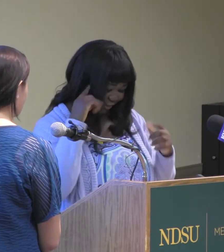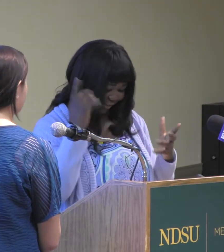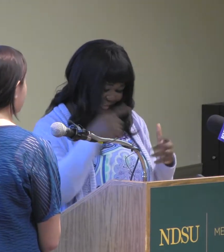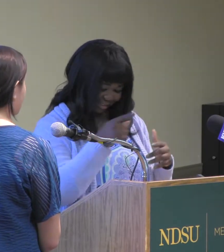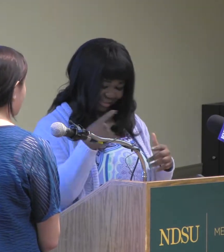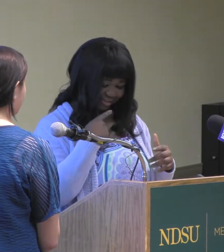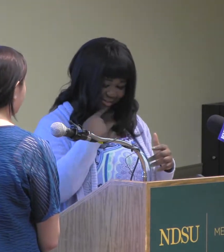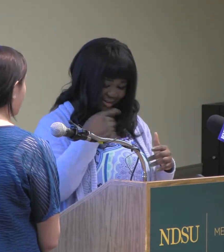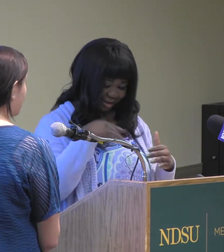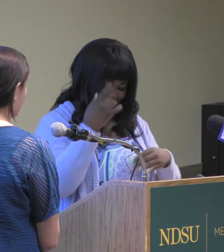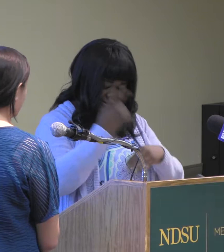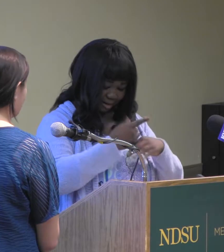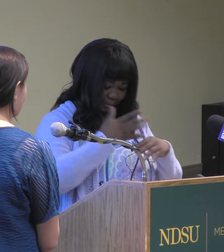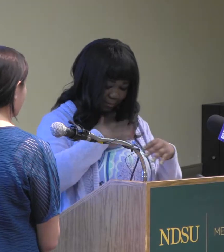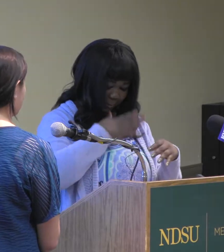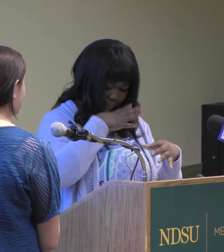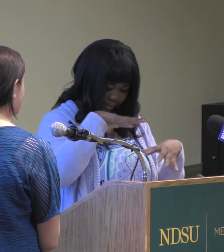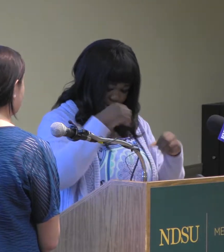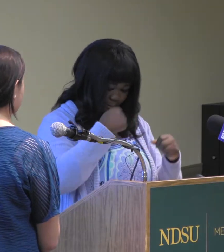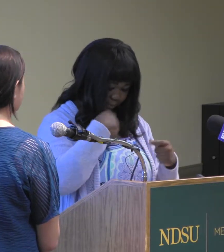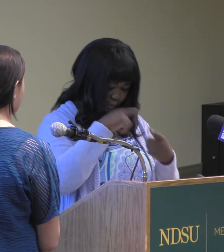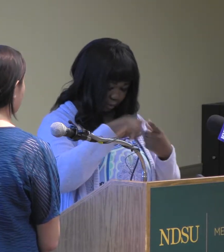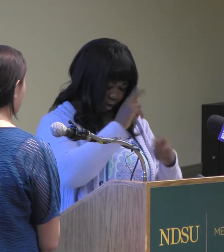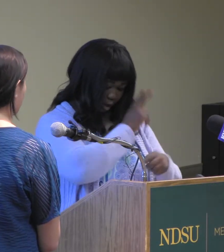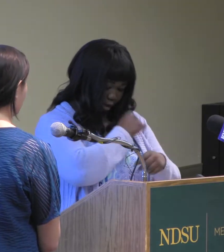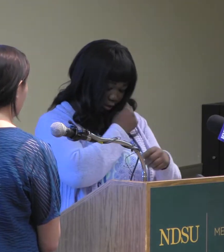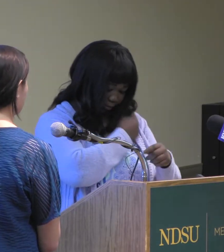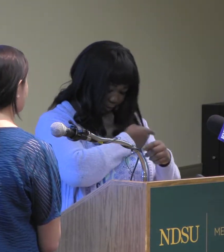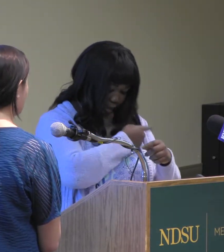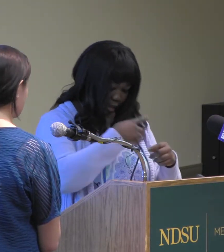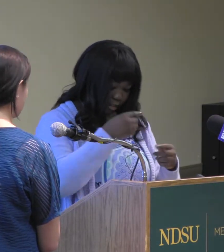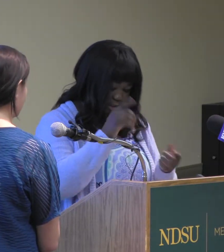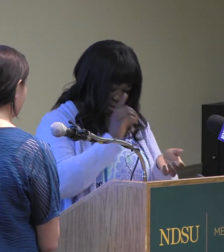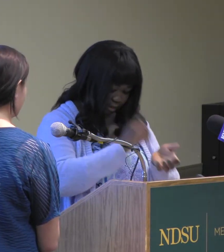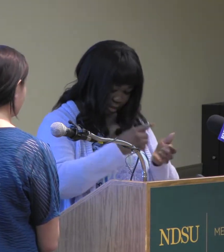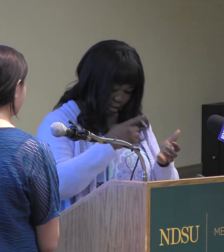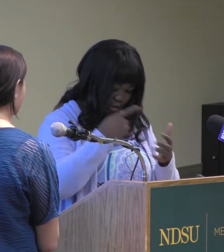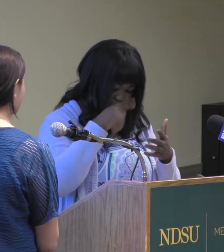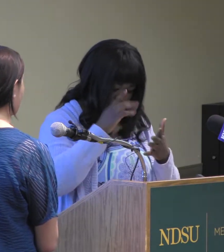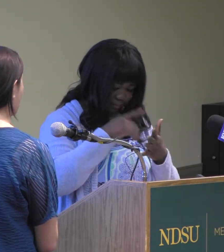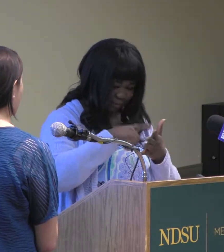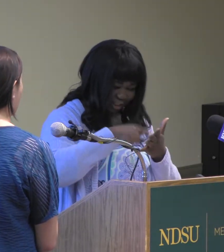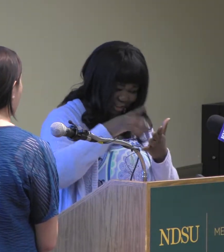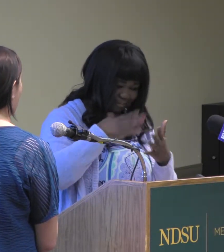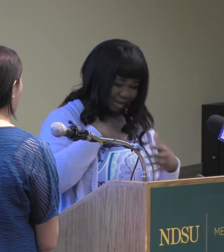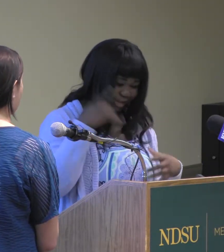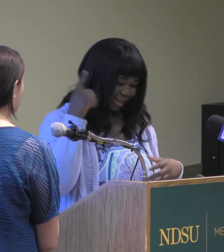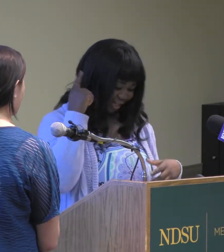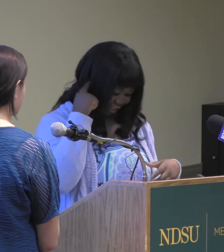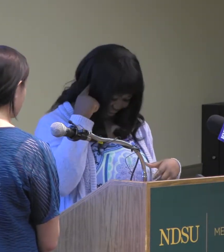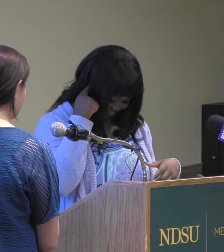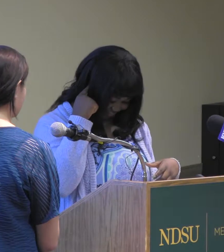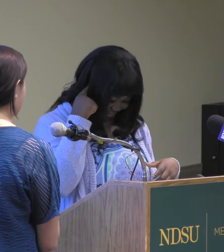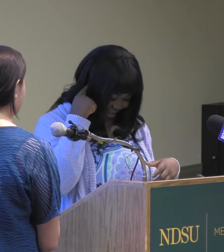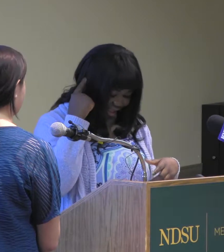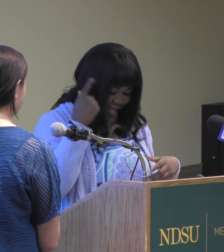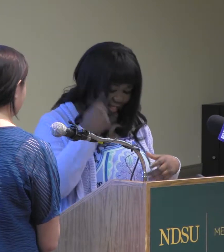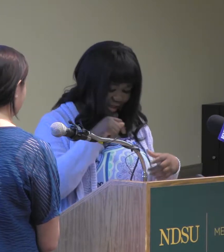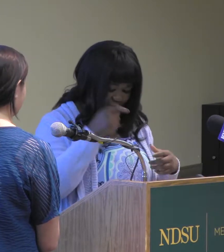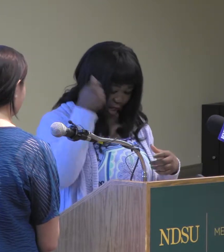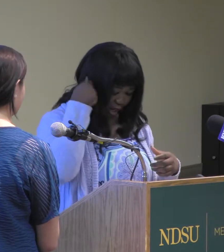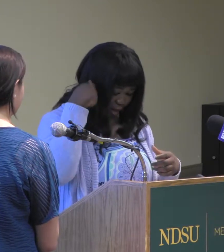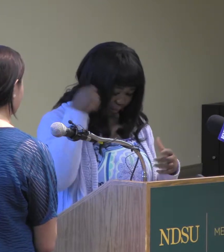They thought I was hearing, but I couldn't hear what they said. So then my mom brought me to the hospital, and the doctor checked my